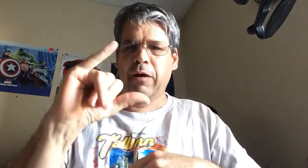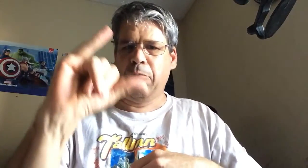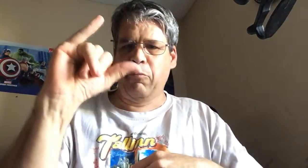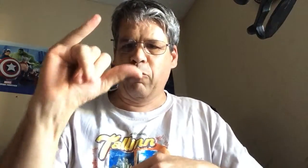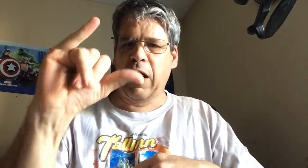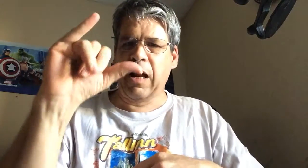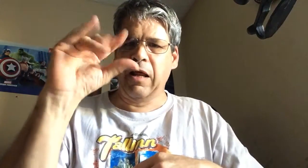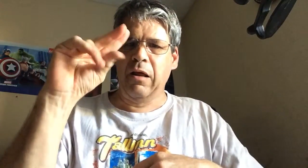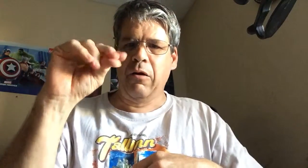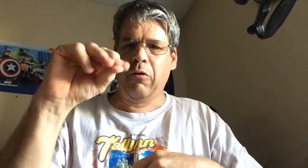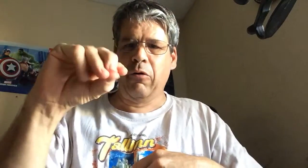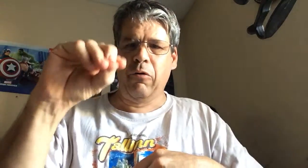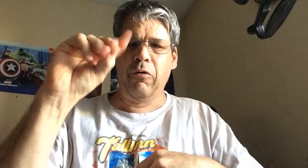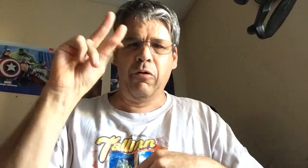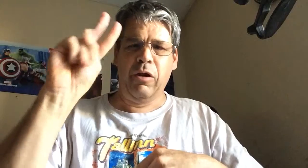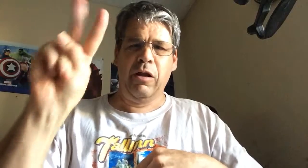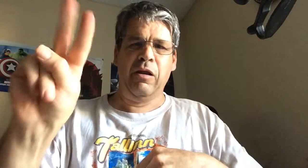out Y-O-U.